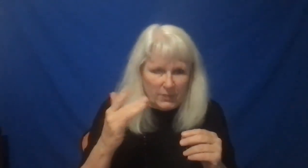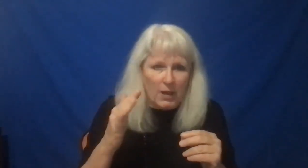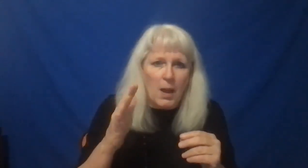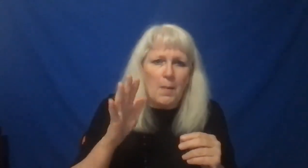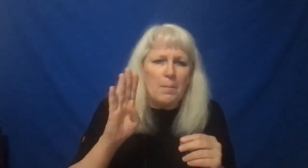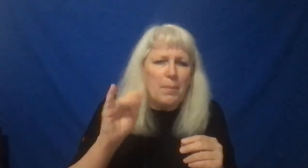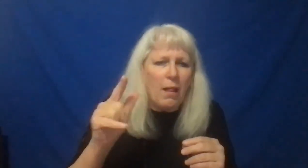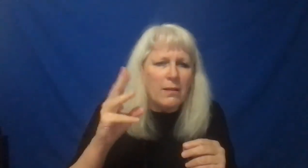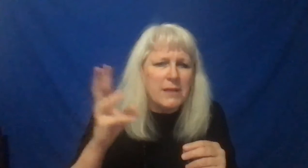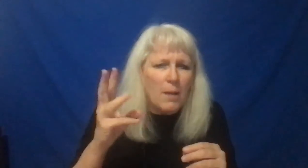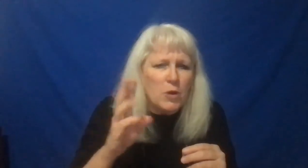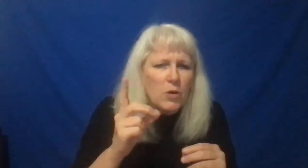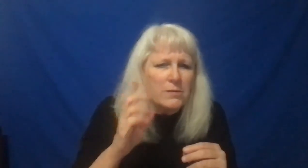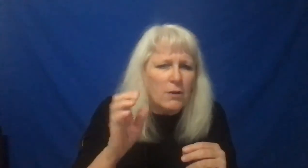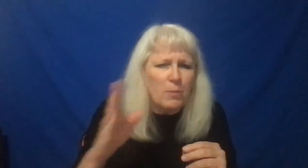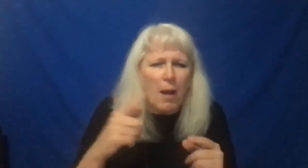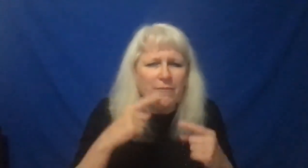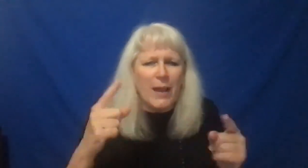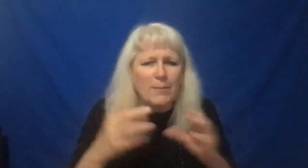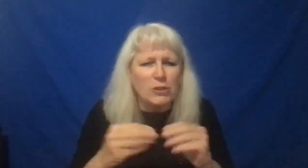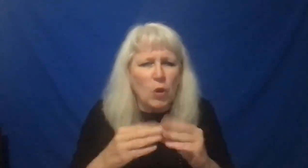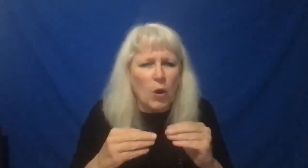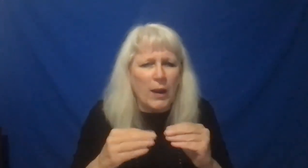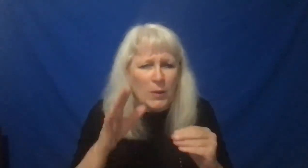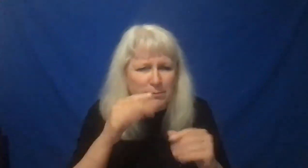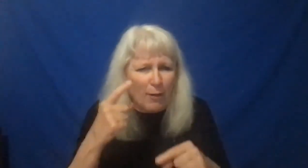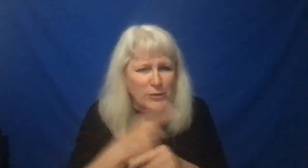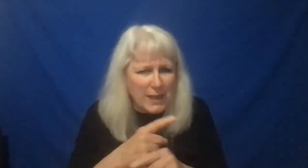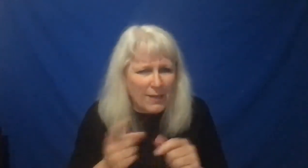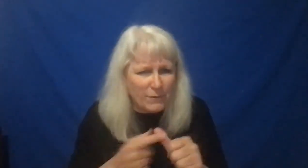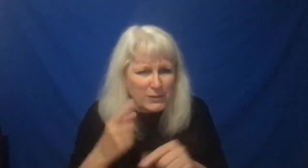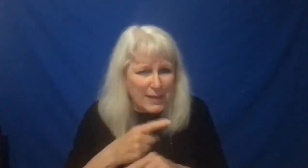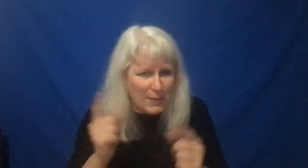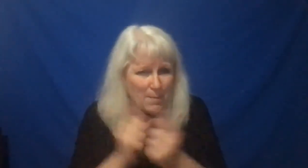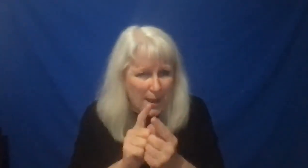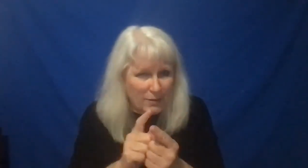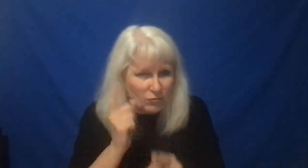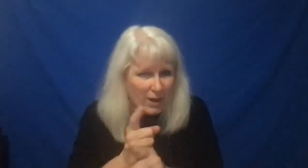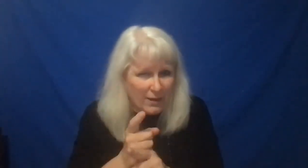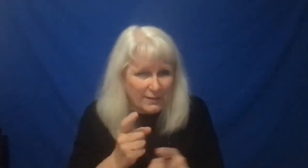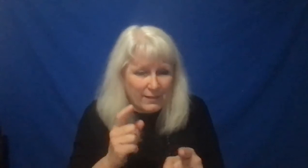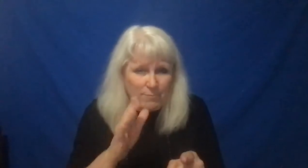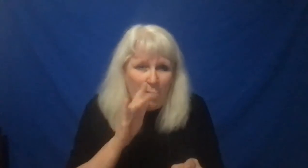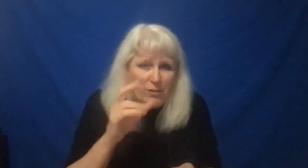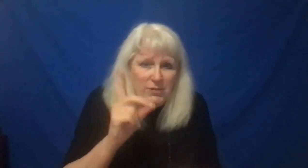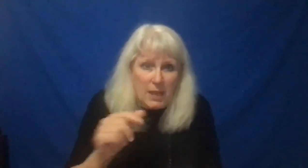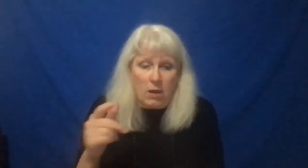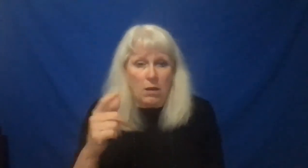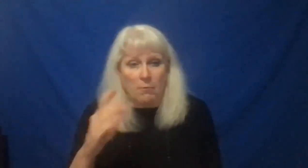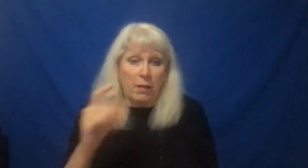and Dr. Bob first met each other, and they started talking. I'm an alcoholic.